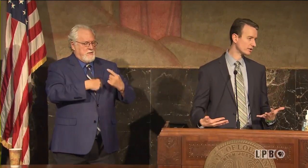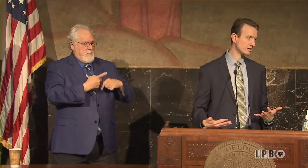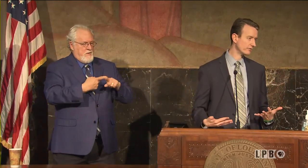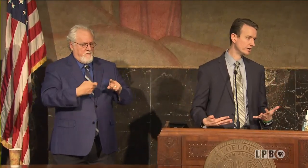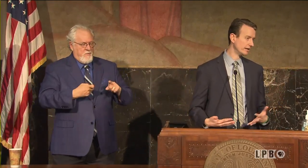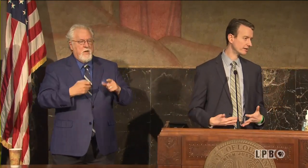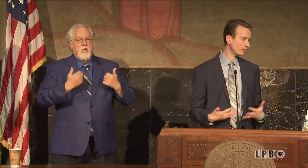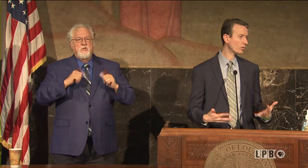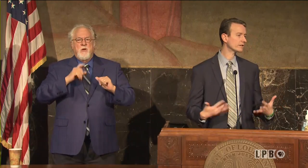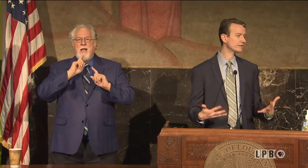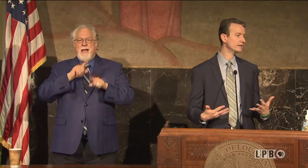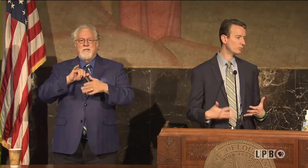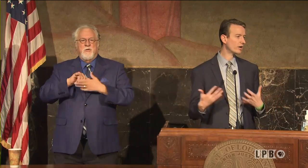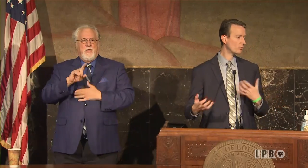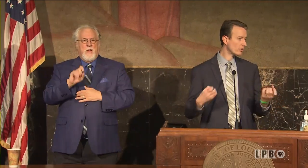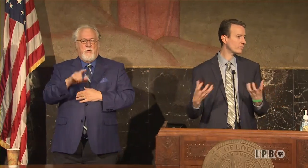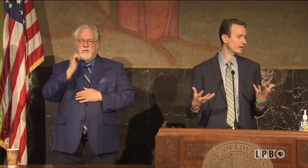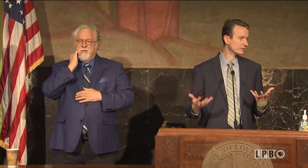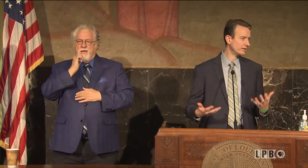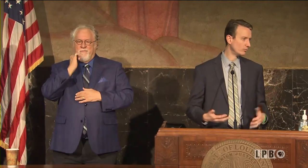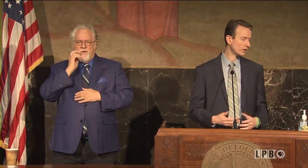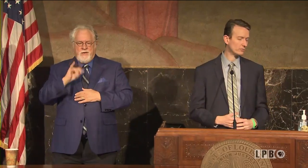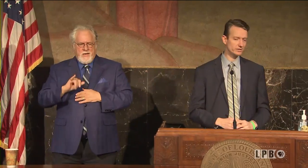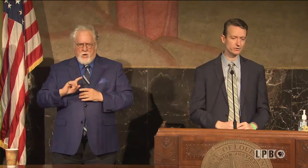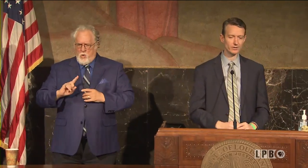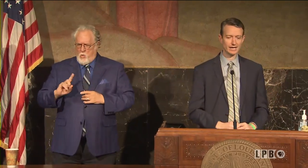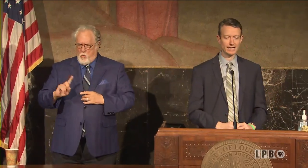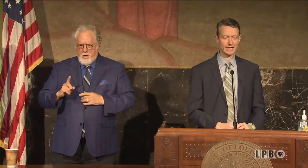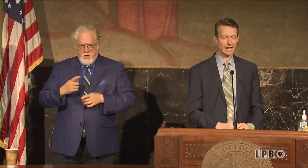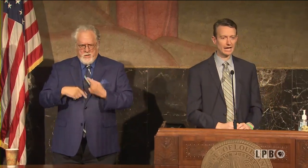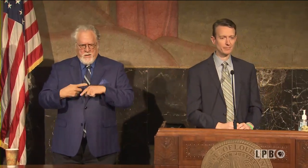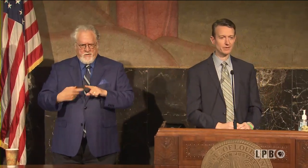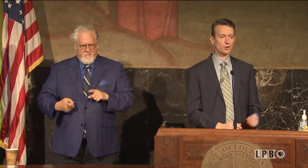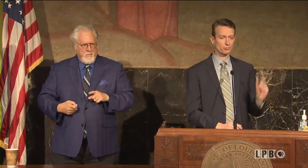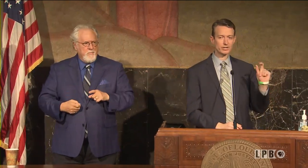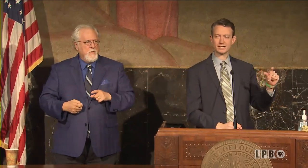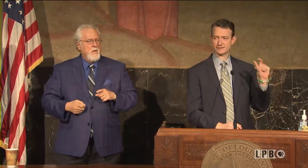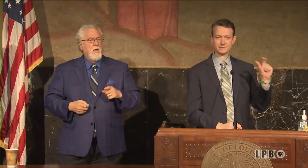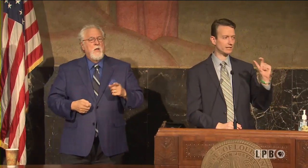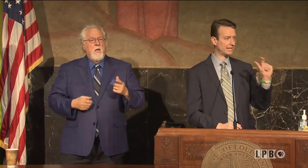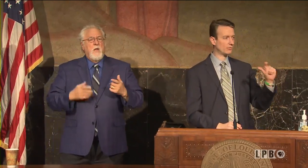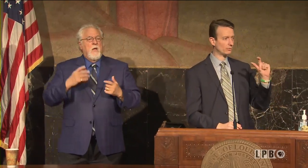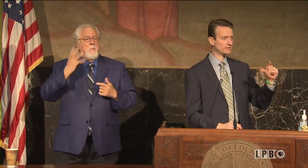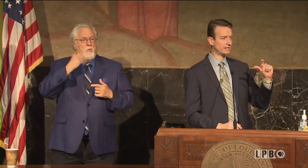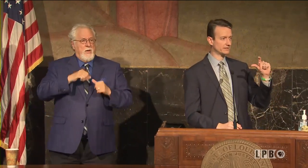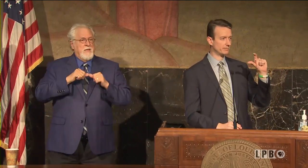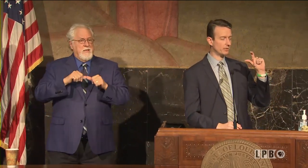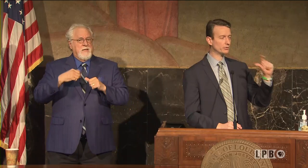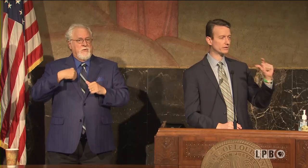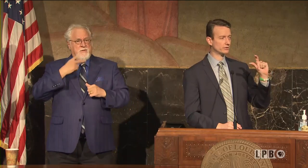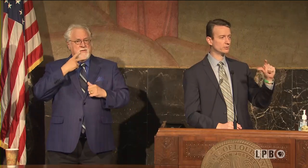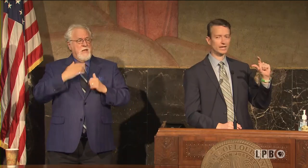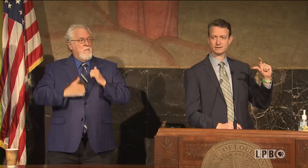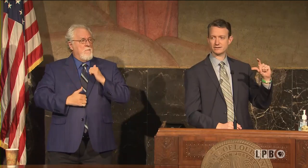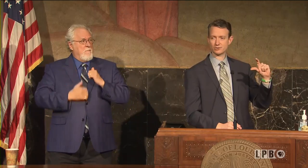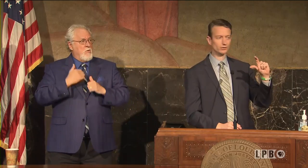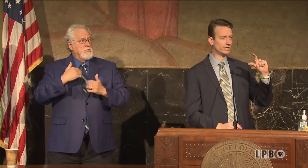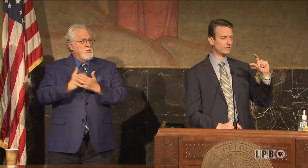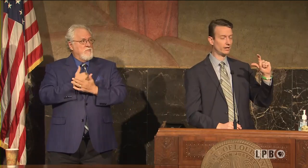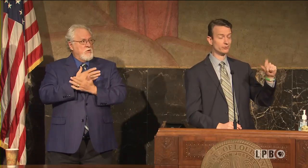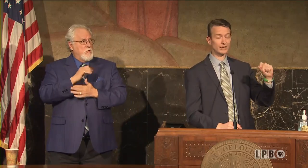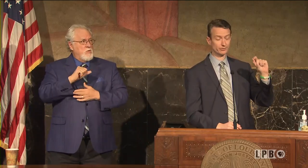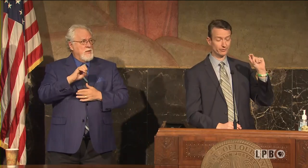answer that question every day. We want to see where can we intervene, what can we do. Pretty consistently now what we've seen is that most of the new